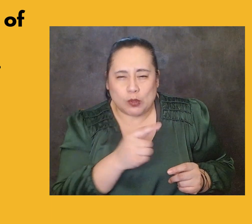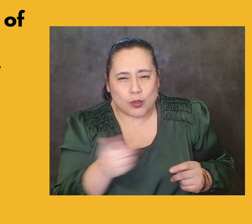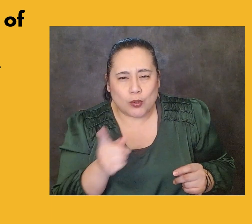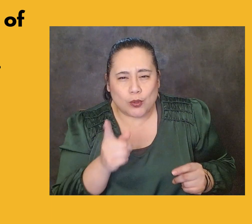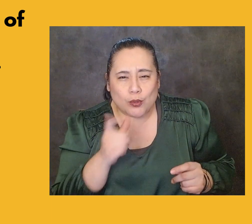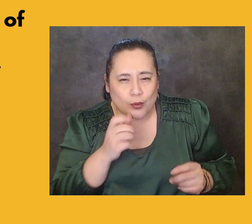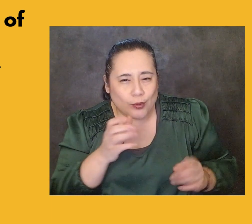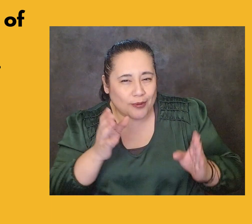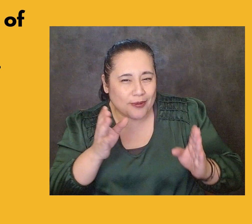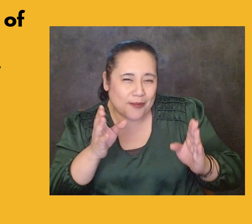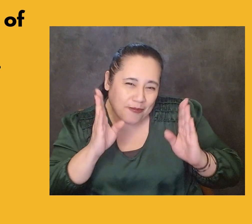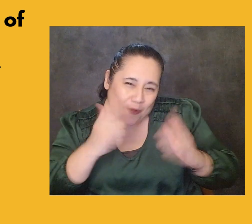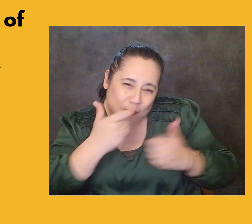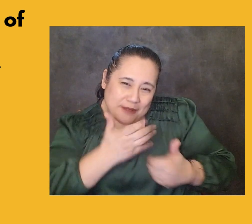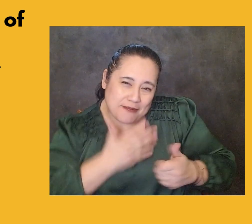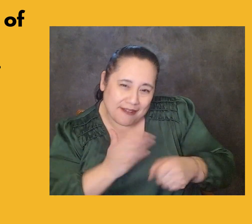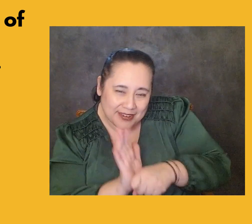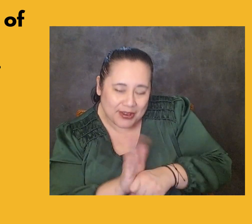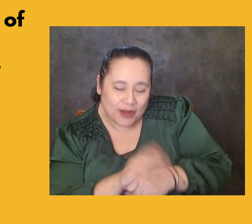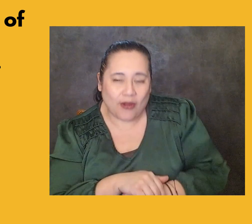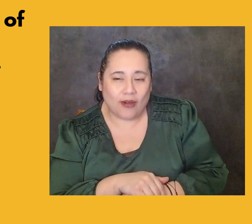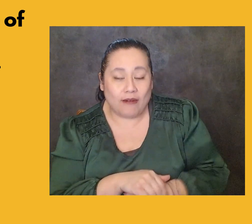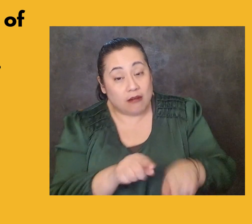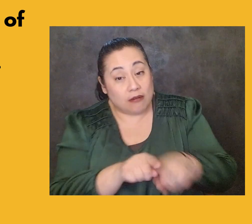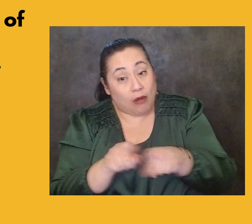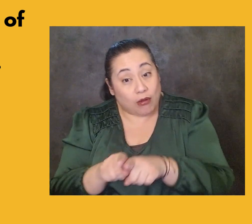you who are watching my video and paying attention to me,